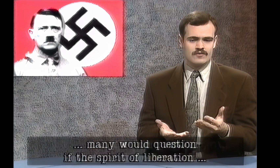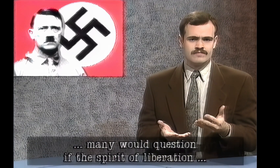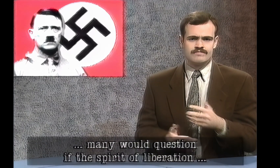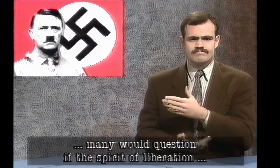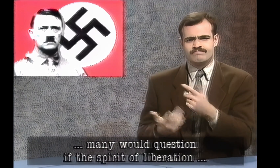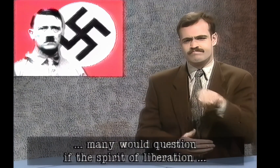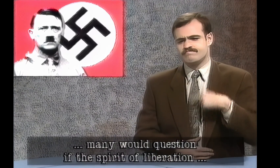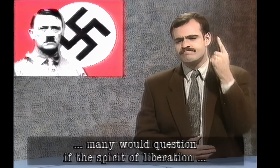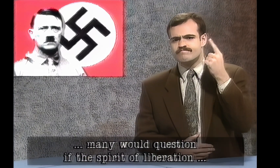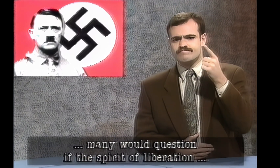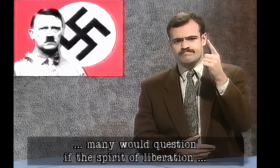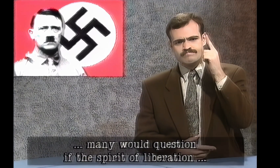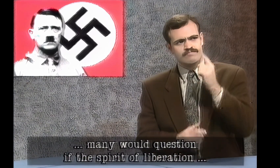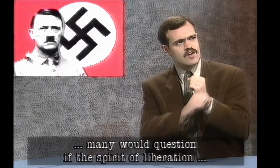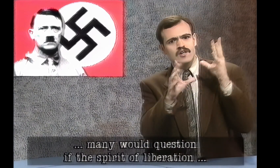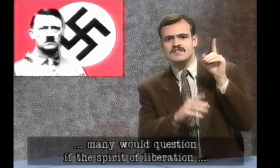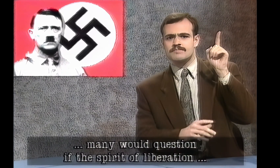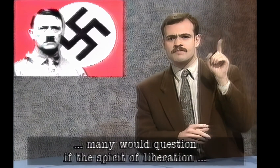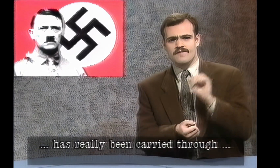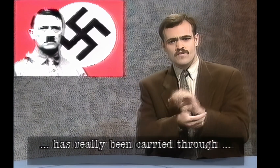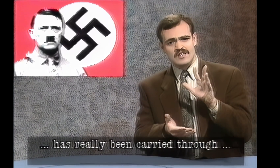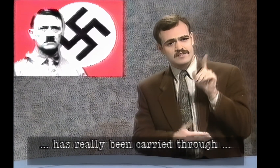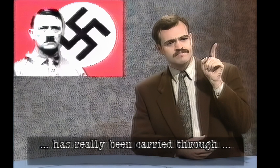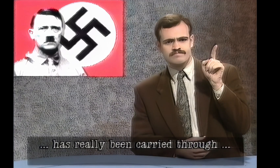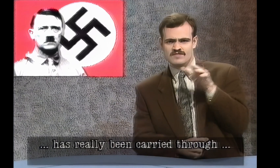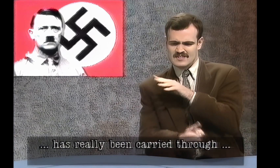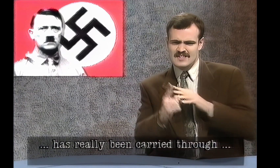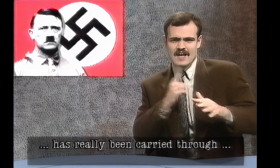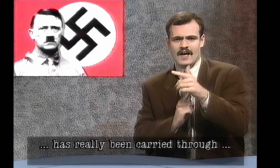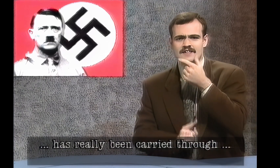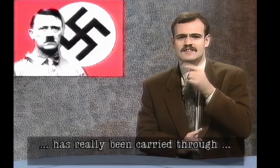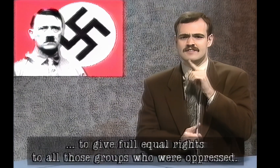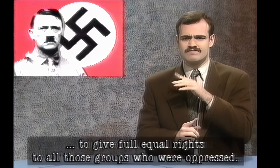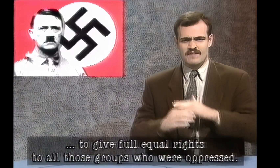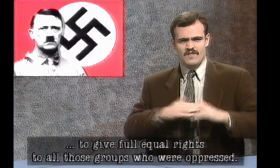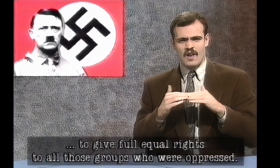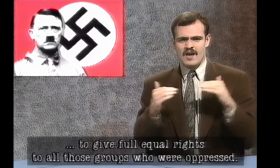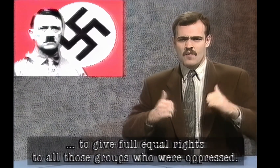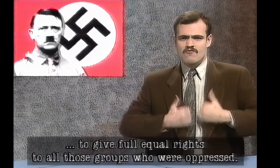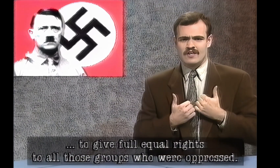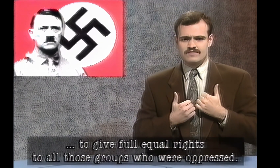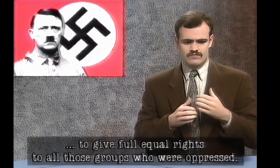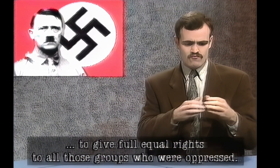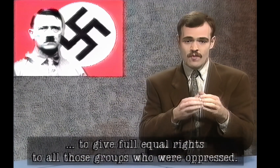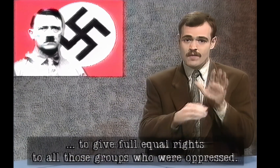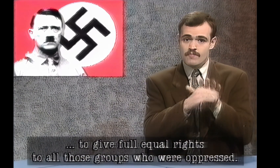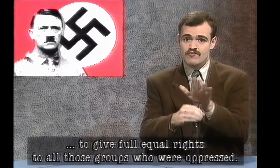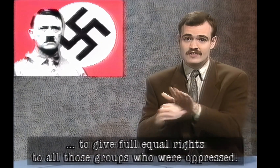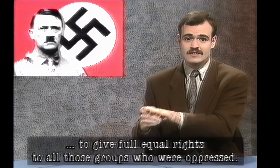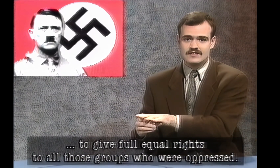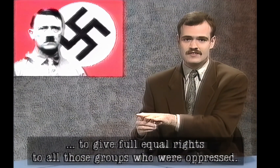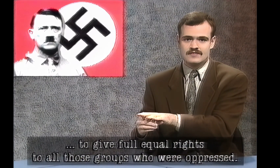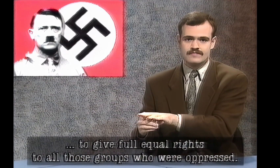removed, many would question if the spirit of liberation has really been carried through to give full equal rights to all those groups who